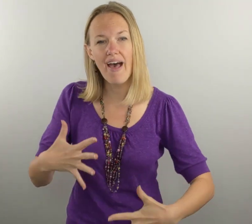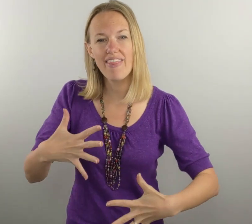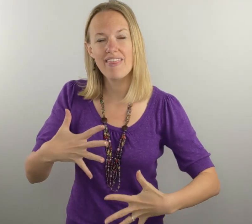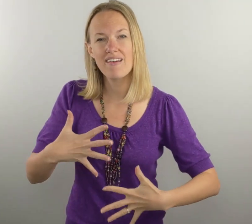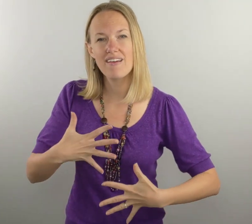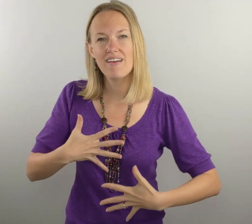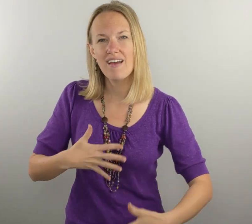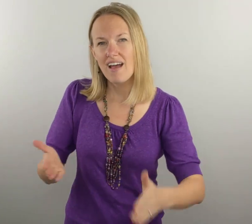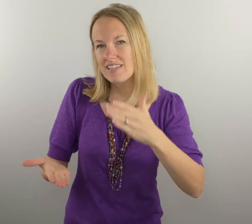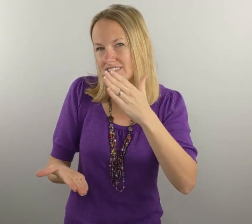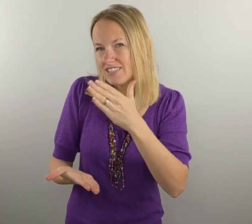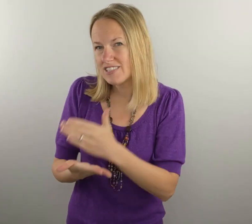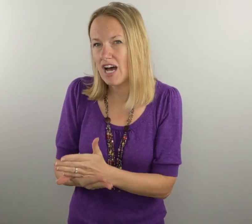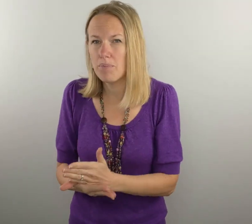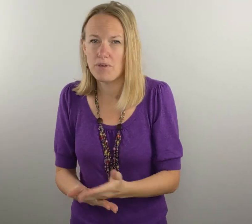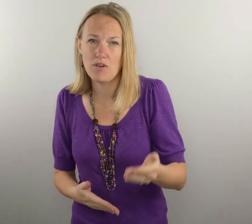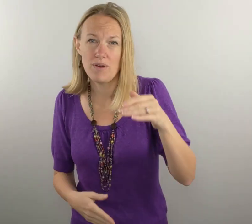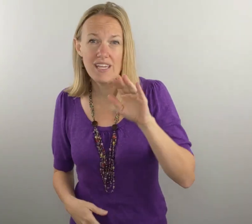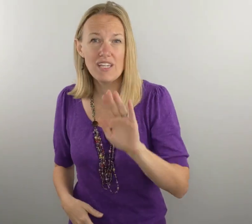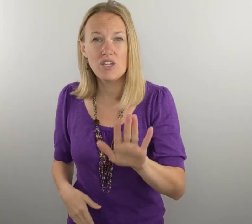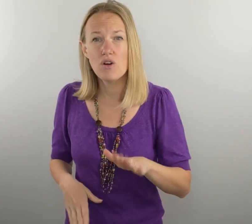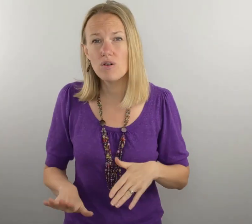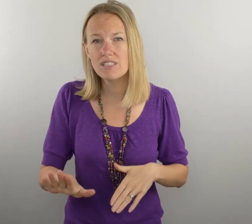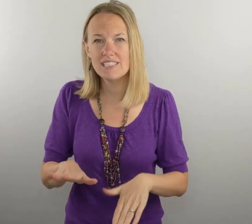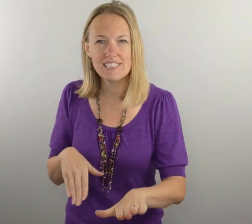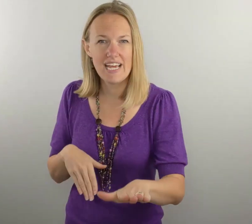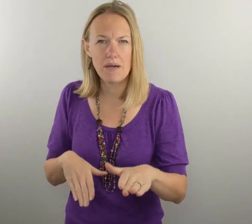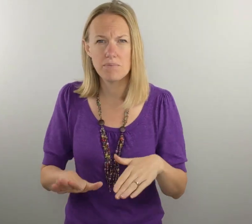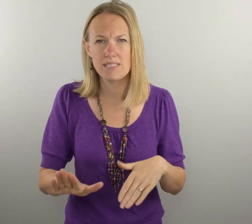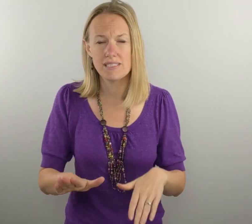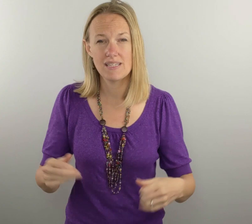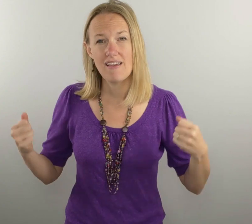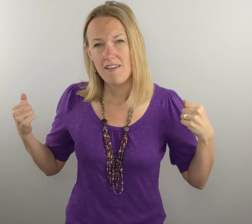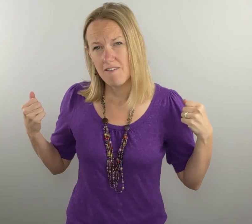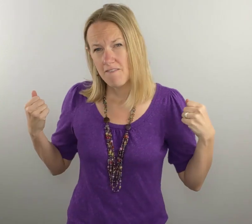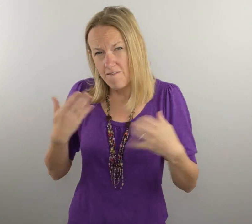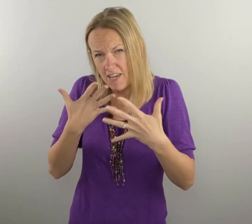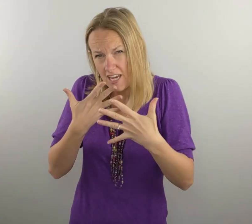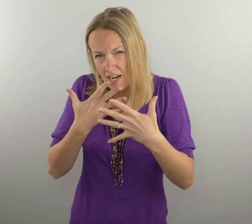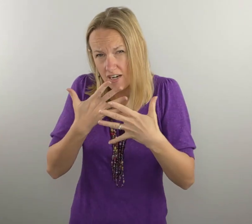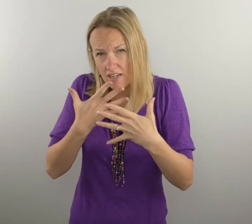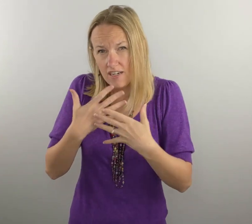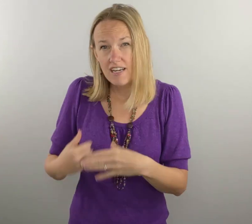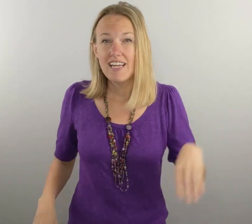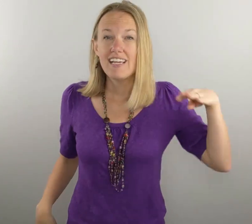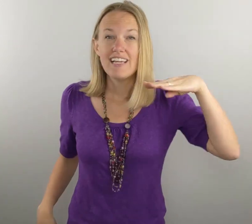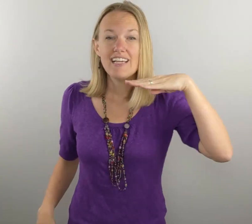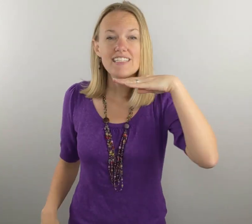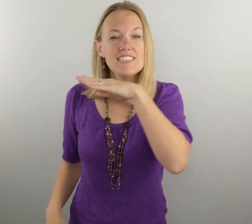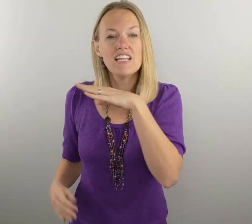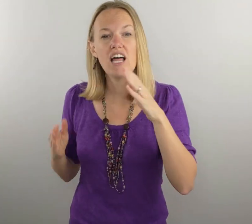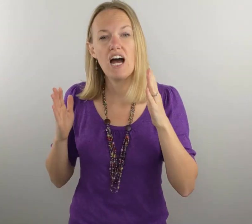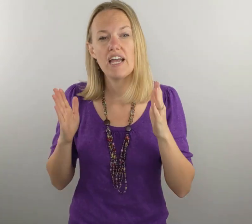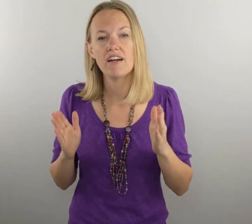breath, stop you in your steps. Fear is a